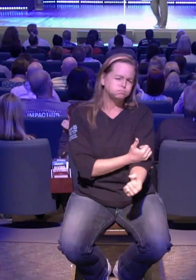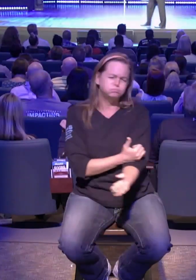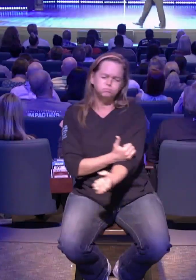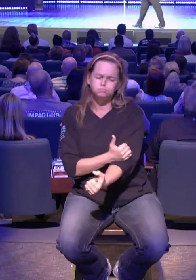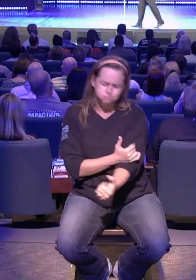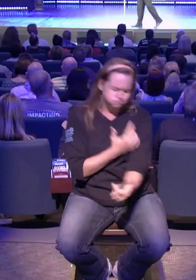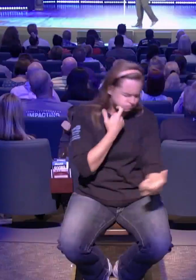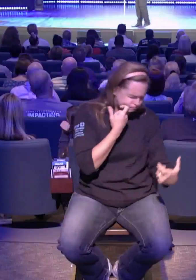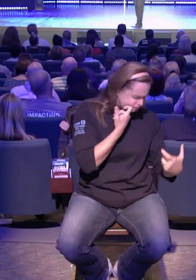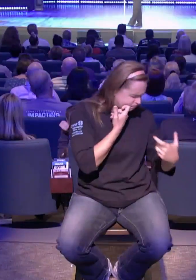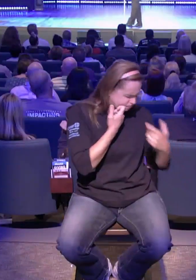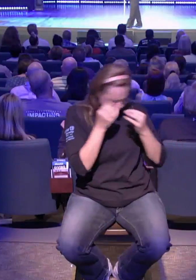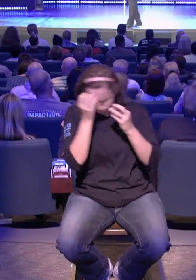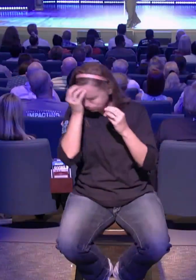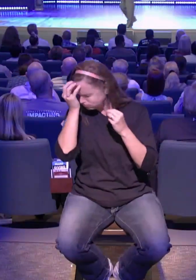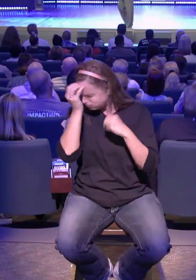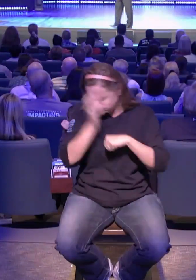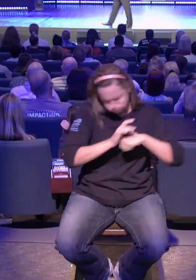this addiction.